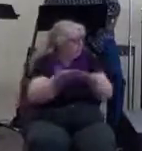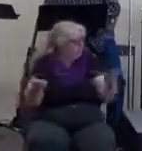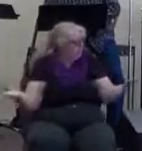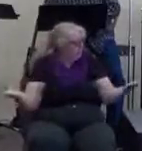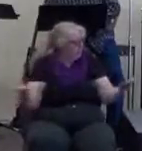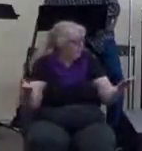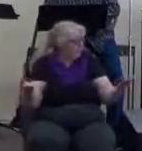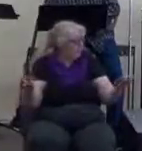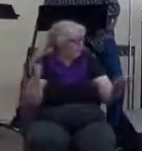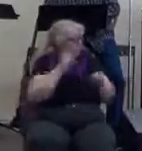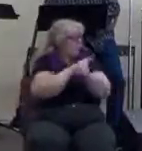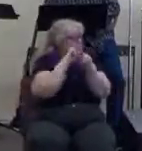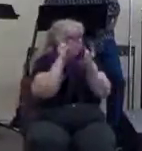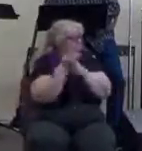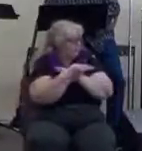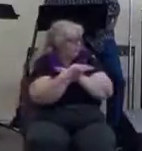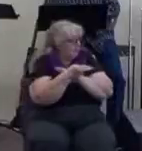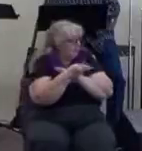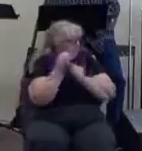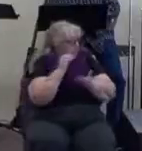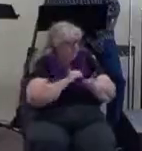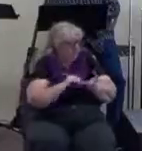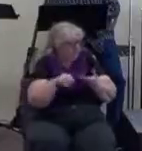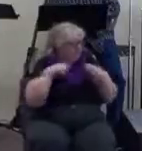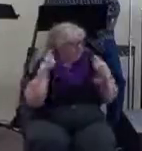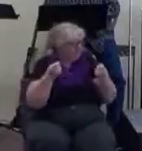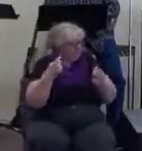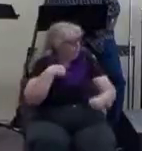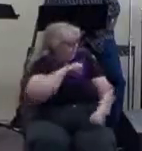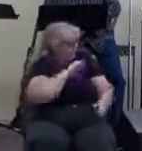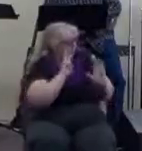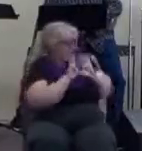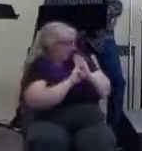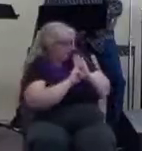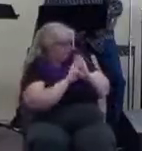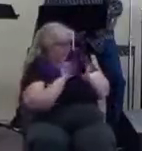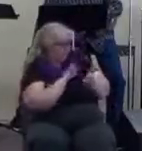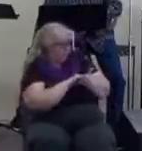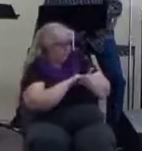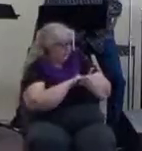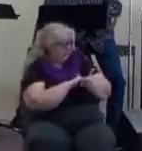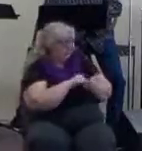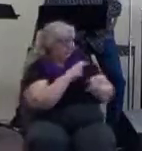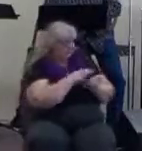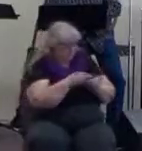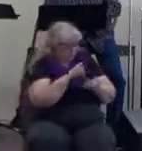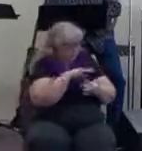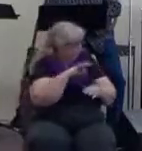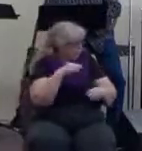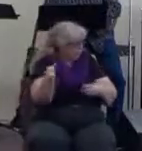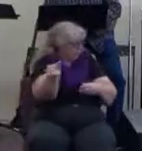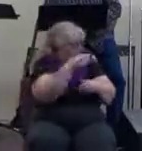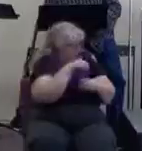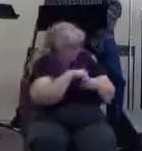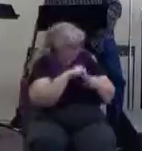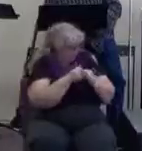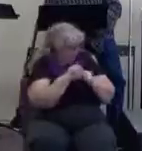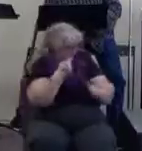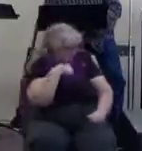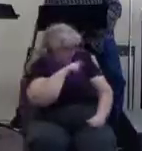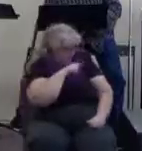sins to Israel. We are witnesses of these things, and so is the Holy Spirit, whom God has